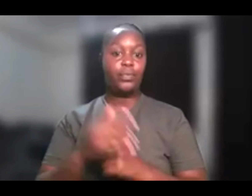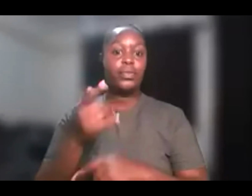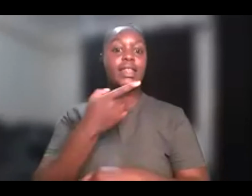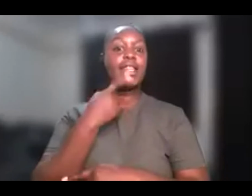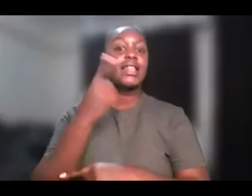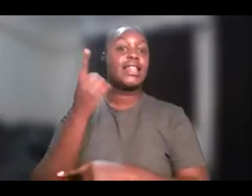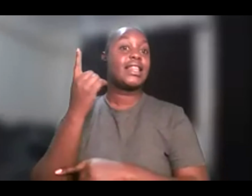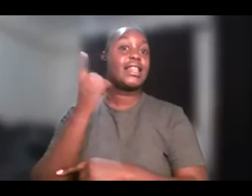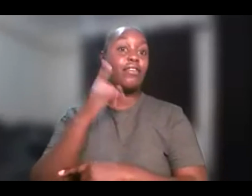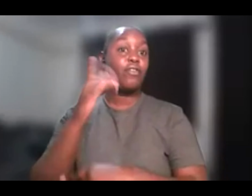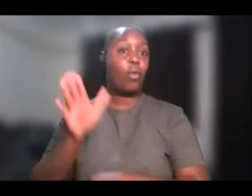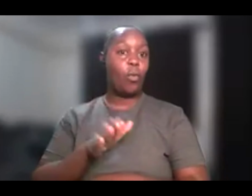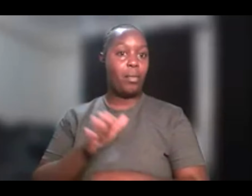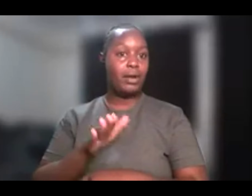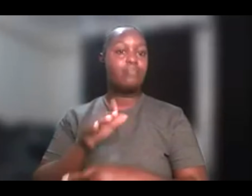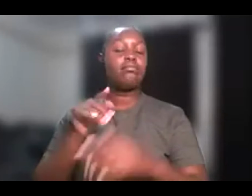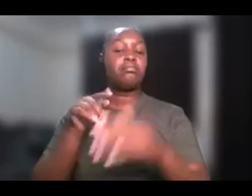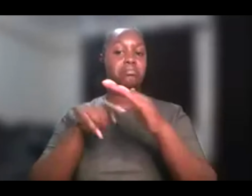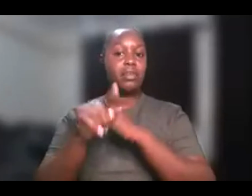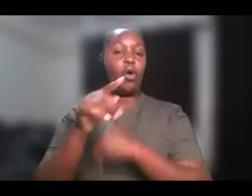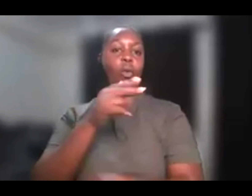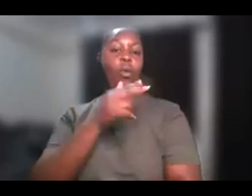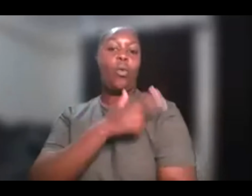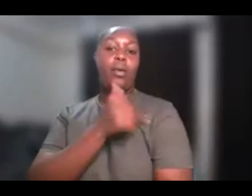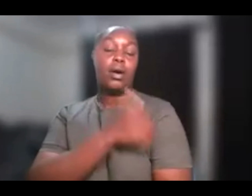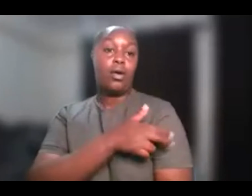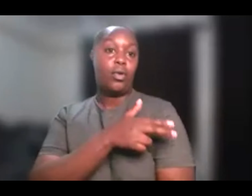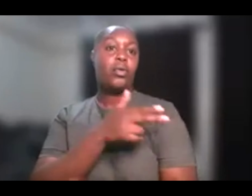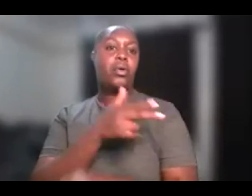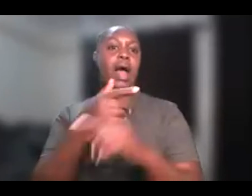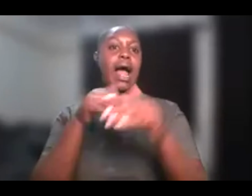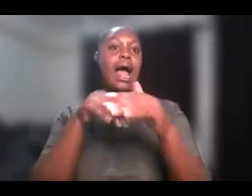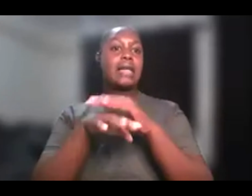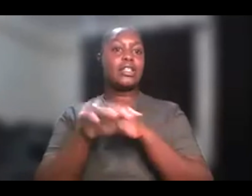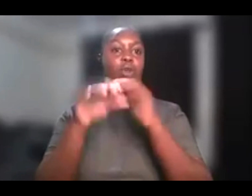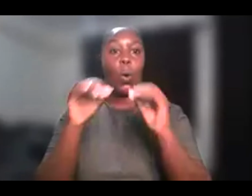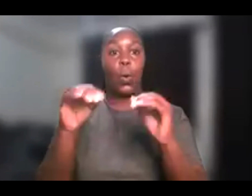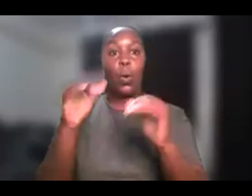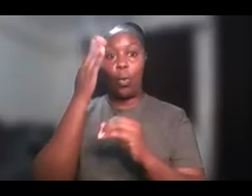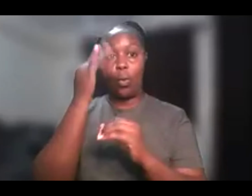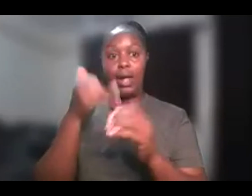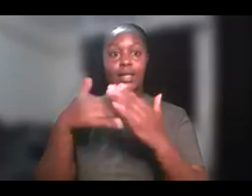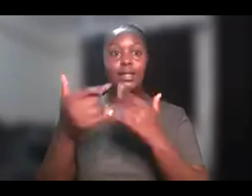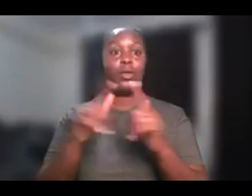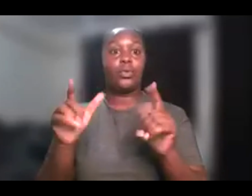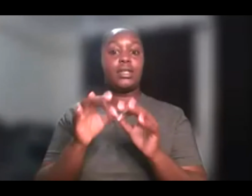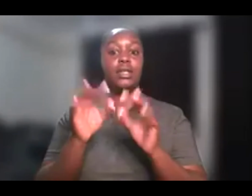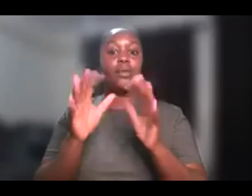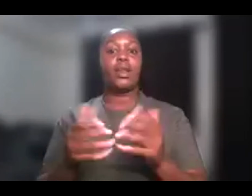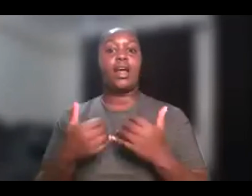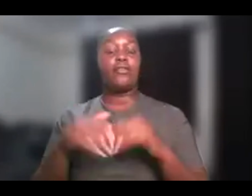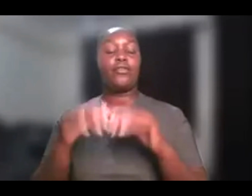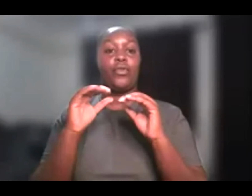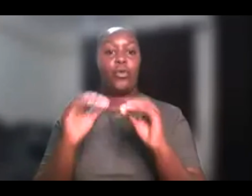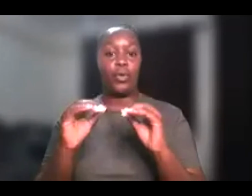hospital because there was no interpreter. She could not clearly explain what she was experiencing. Unfortunately,